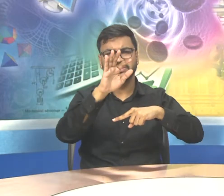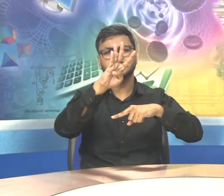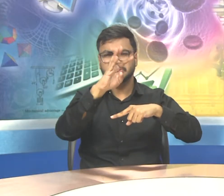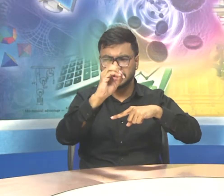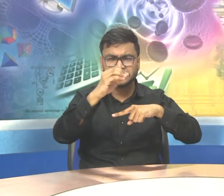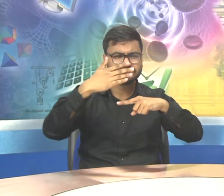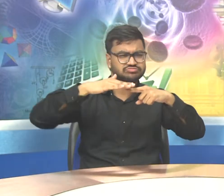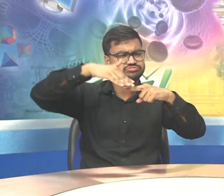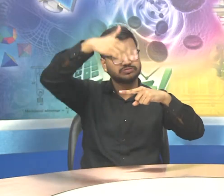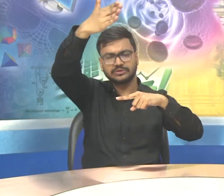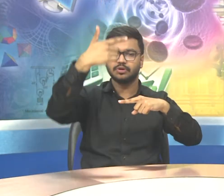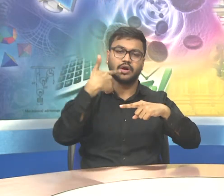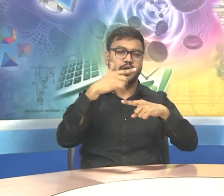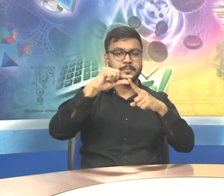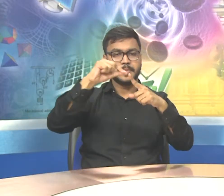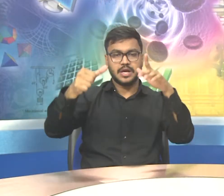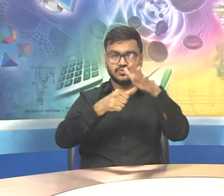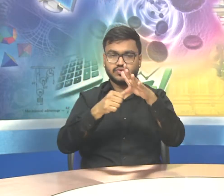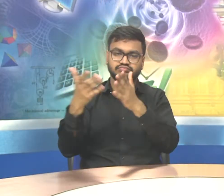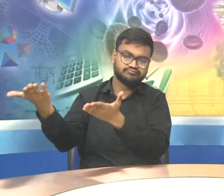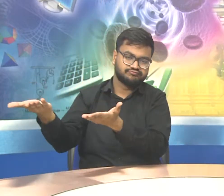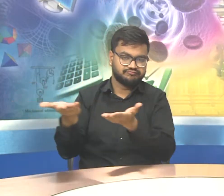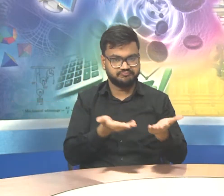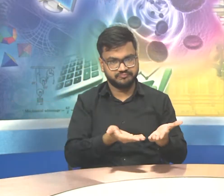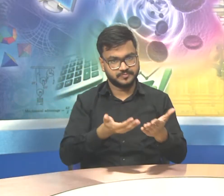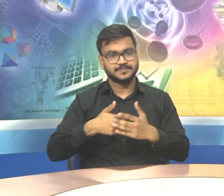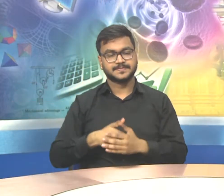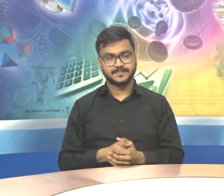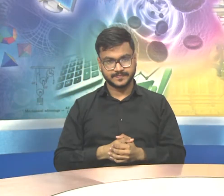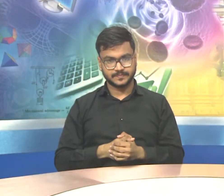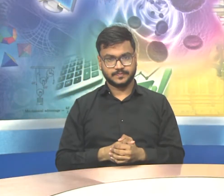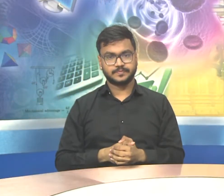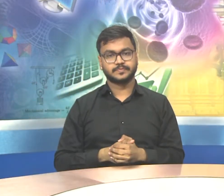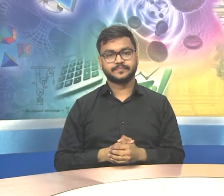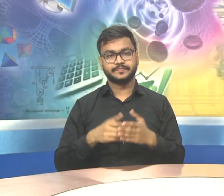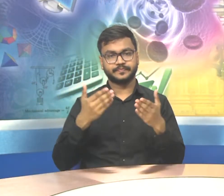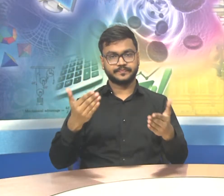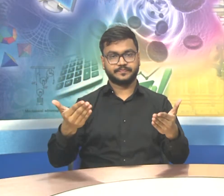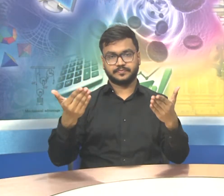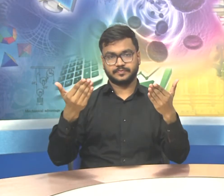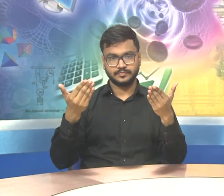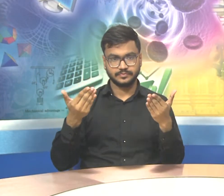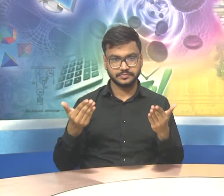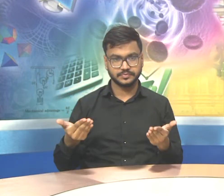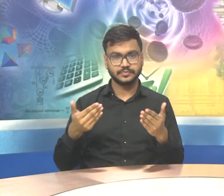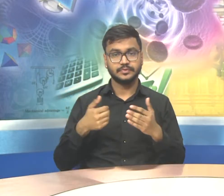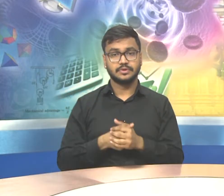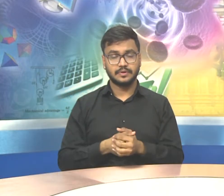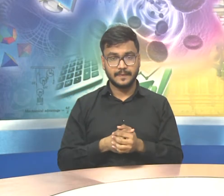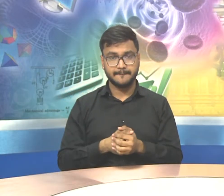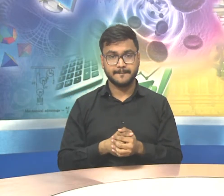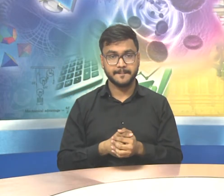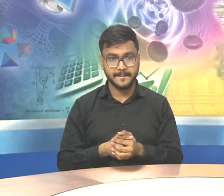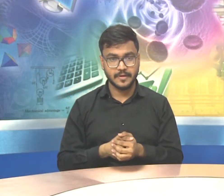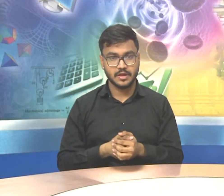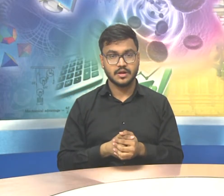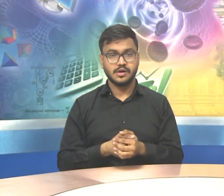of 35 years, people are not allowed to be elected for the